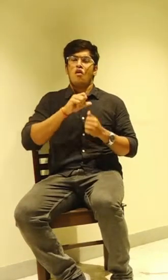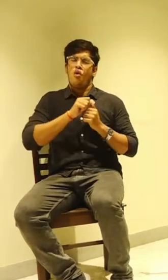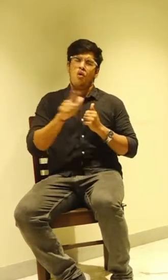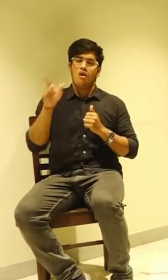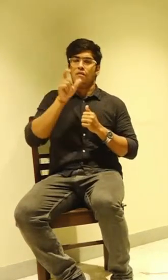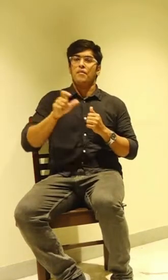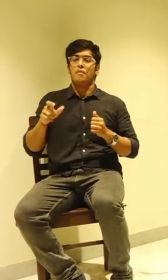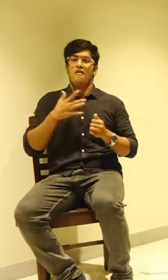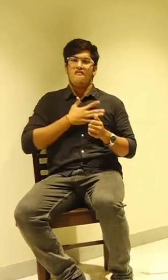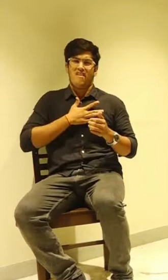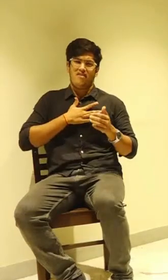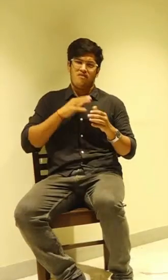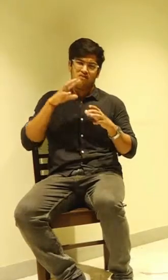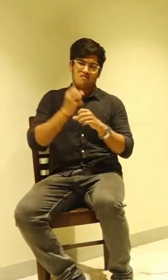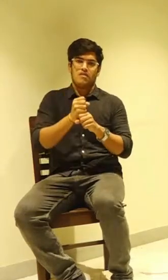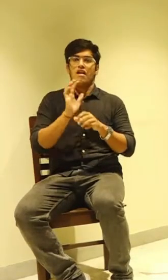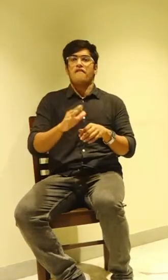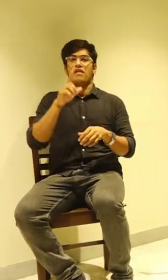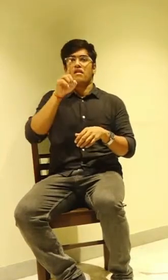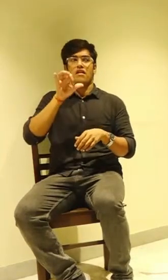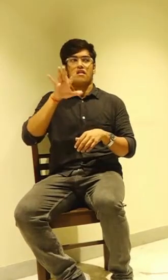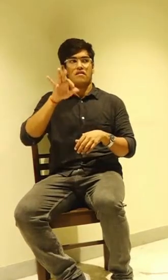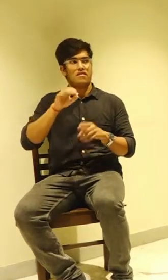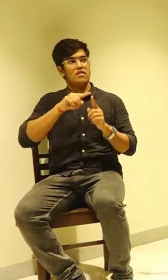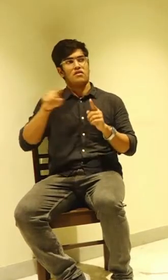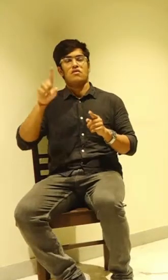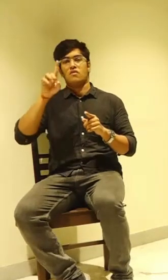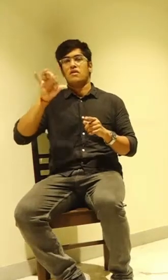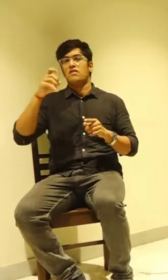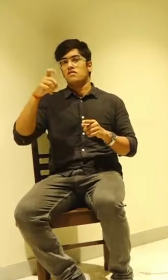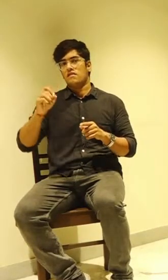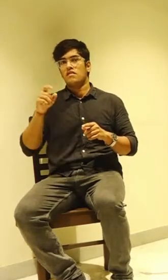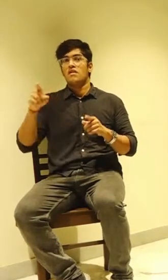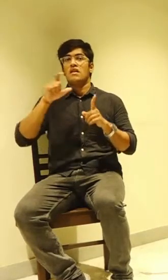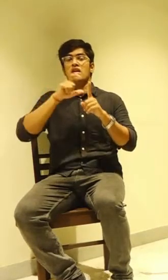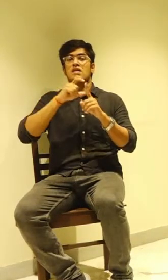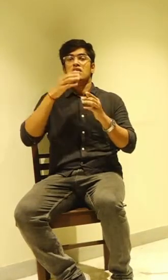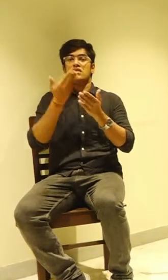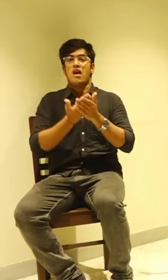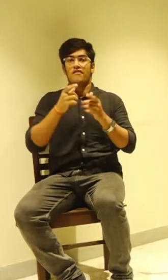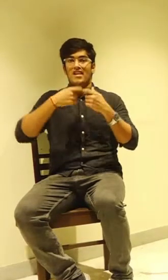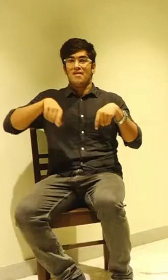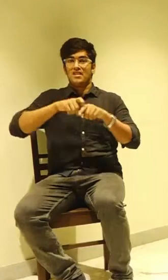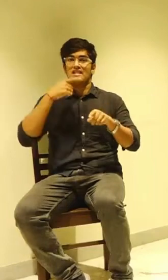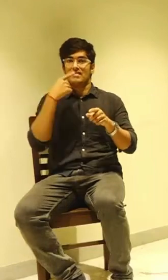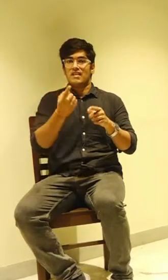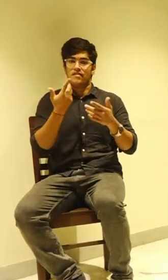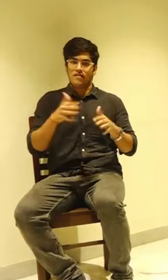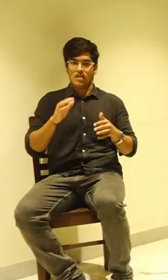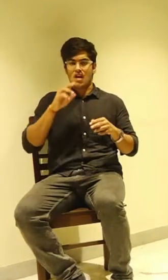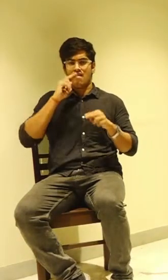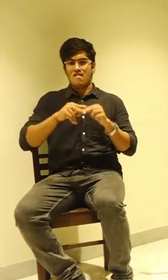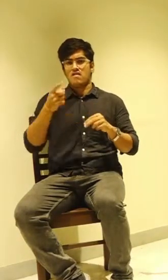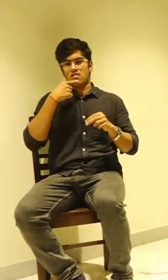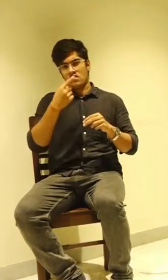the 1950s and the 1970s to treat whatever the drafting committee said as the gospel truth. So if the drafting committee said we don't like due